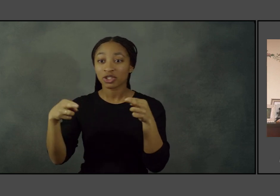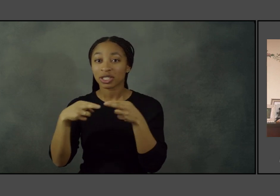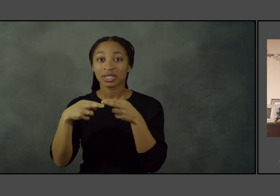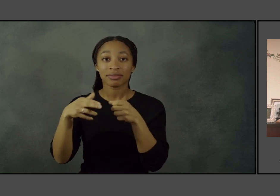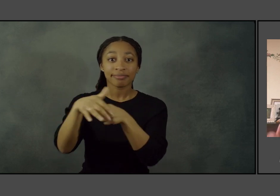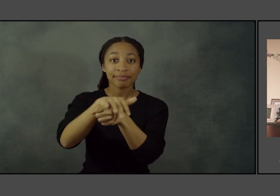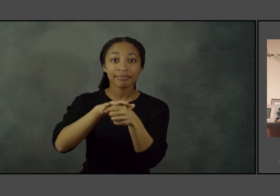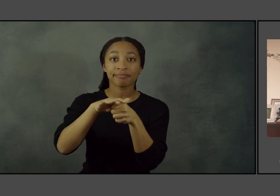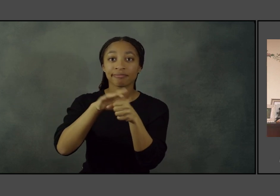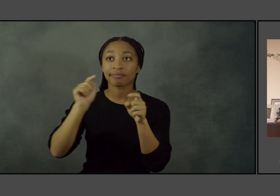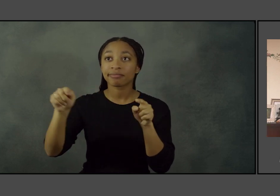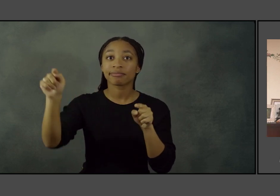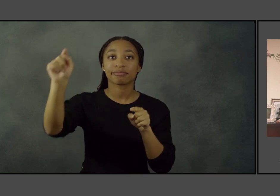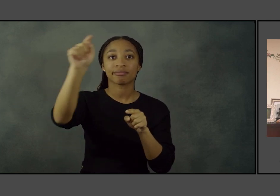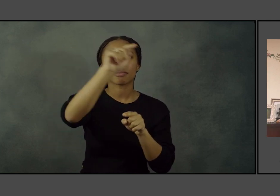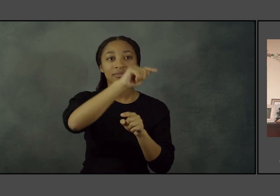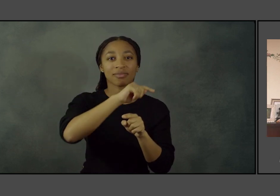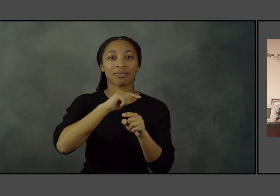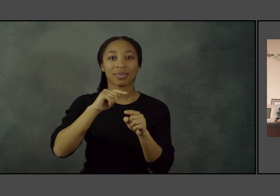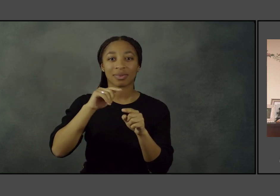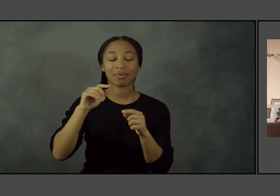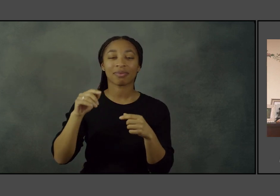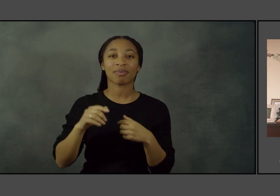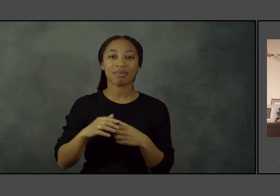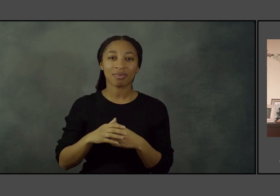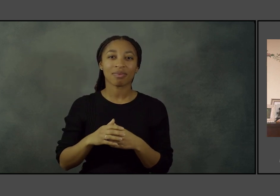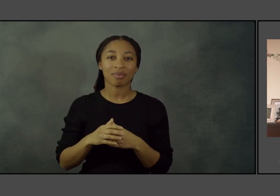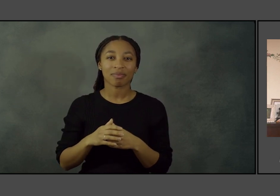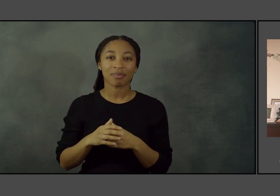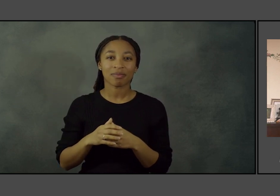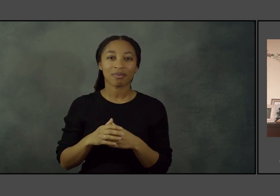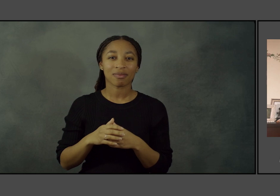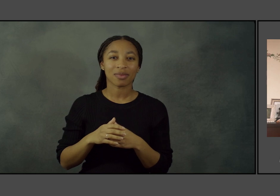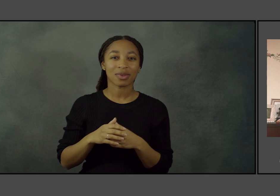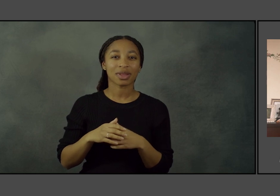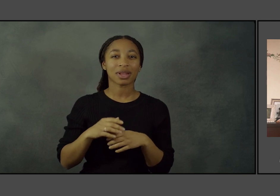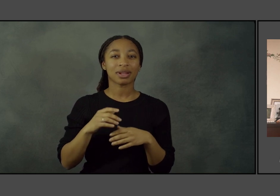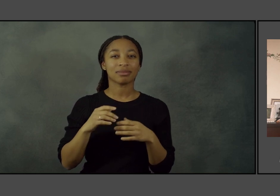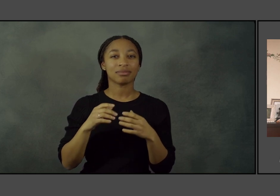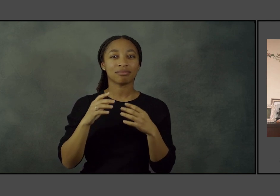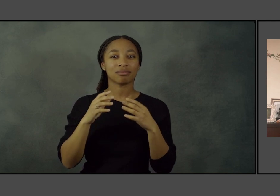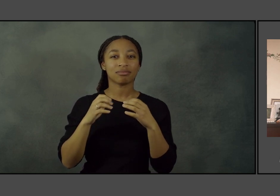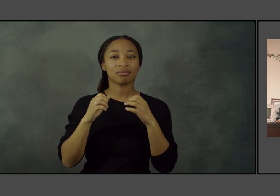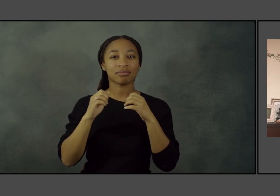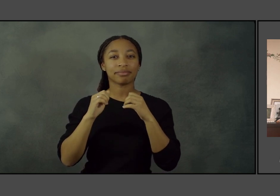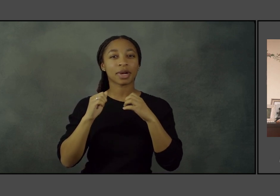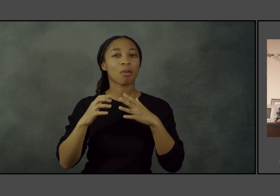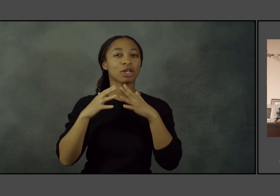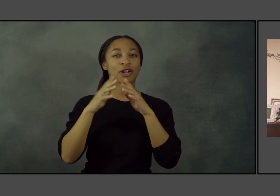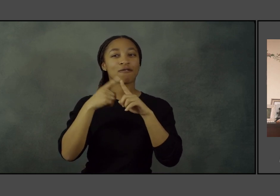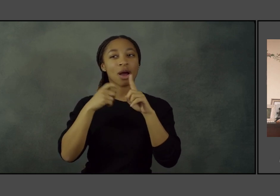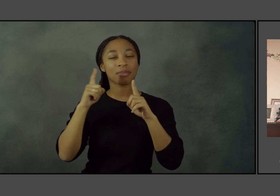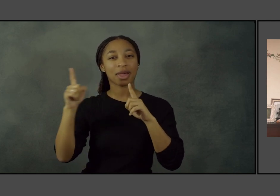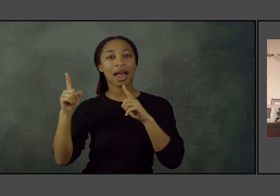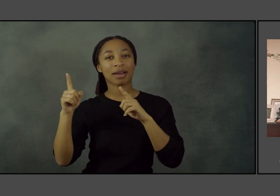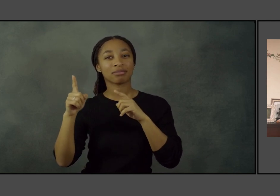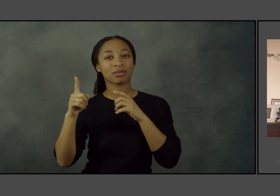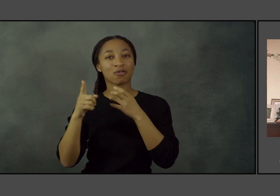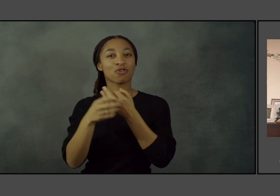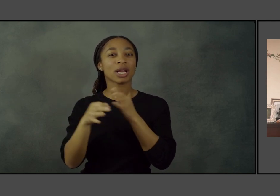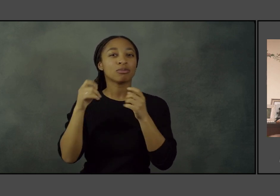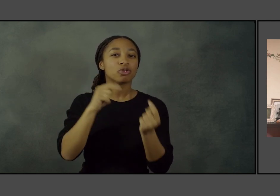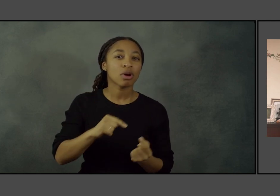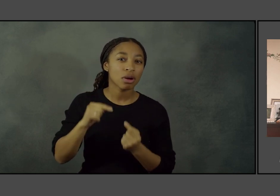it emerging from this freedom struggle that we had here in the United States, I wonder how much of